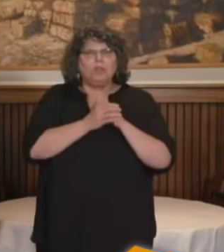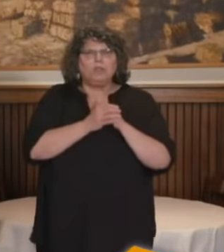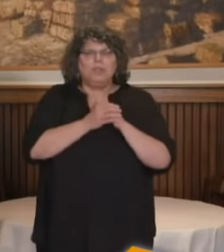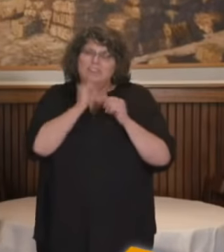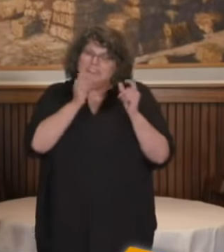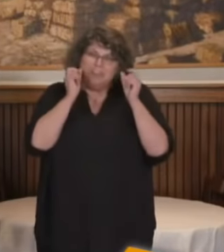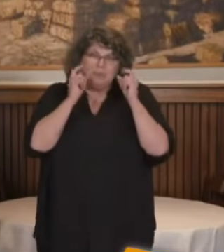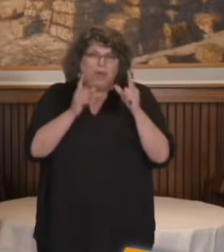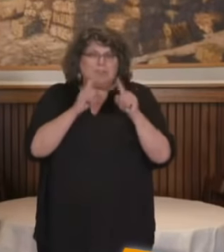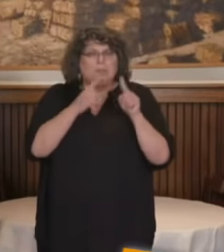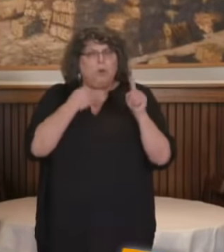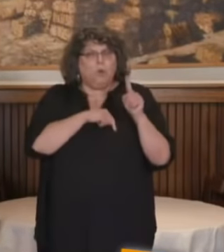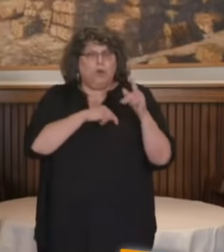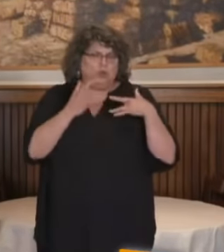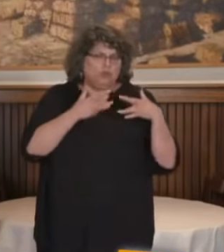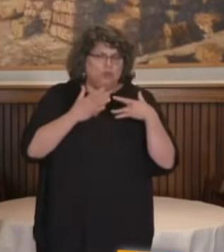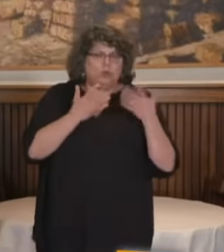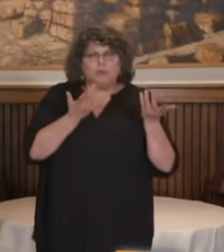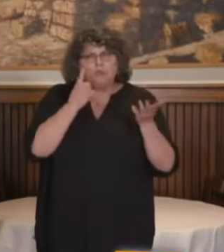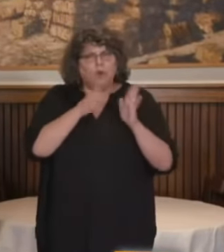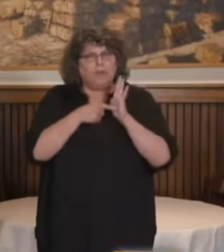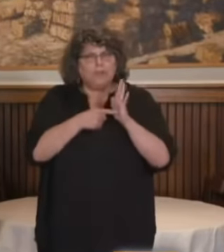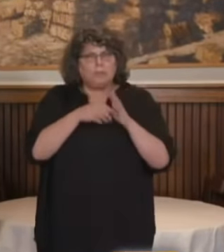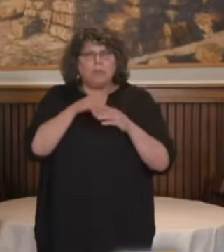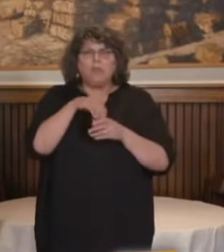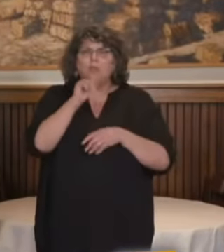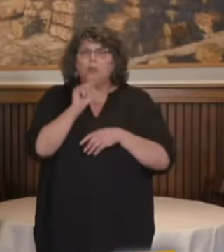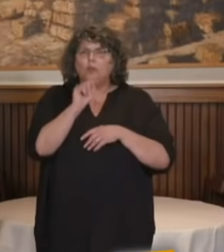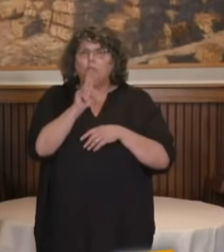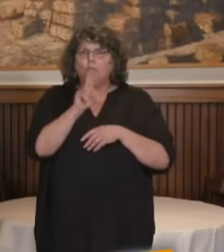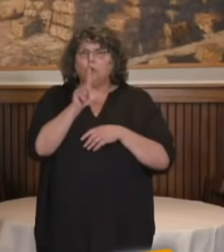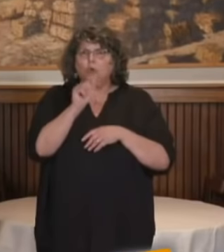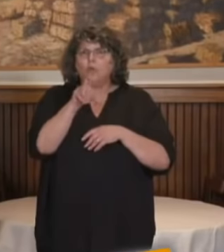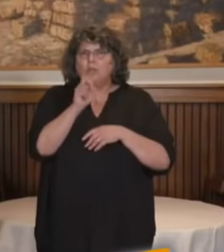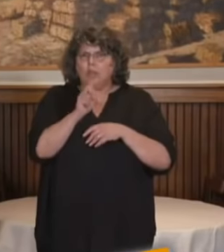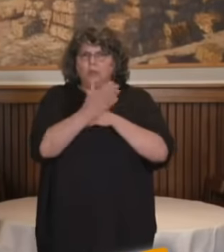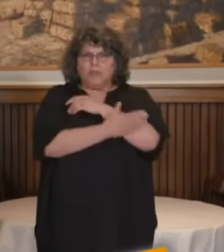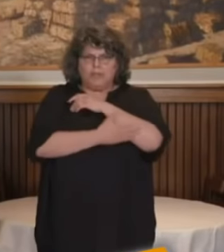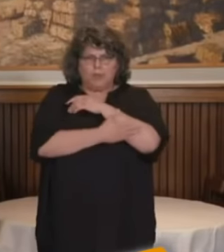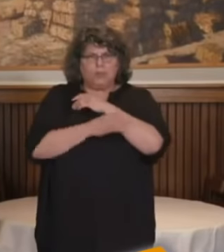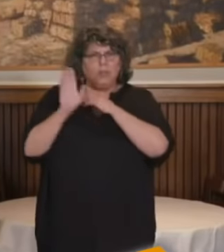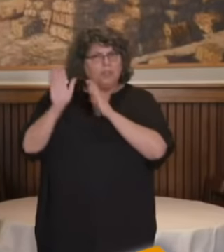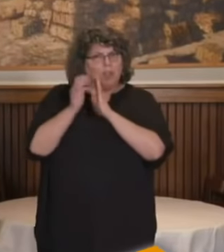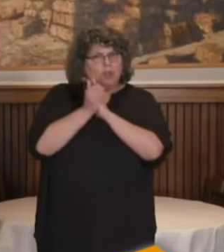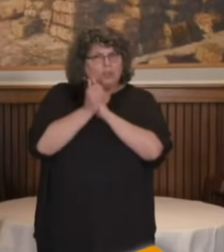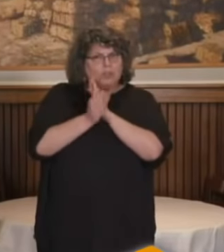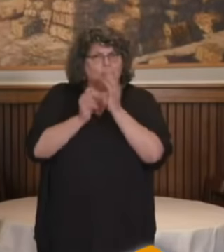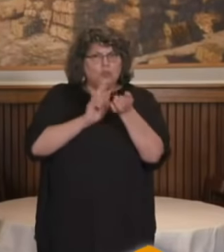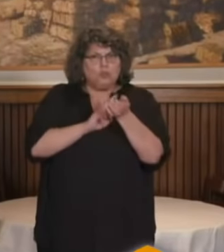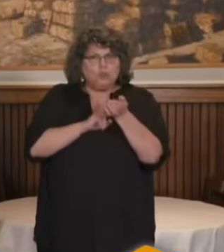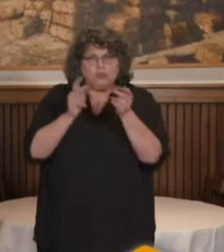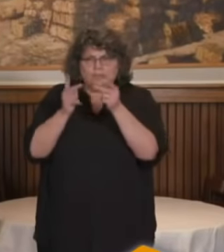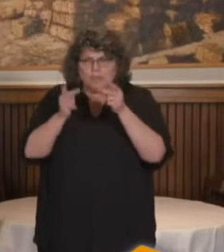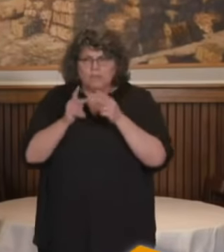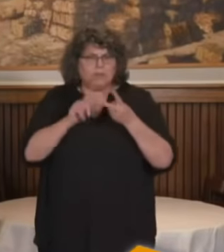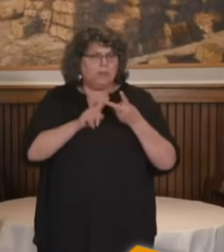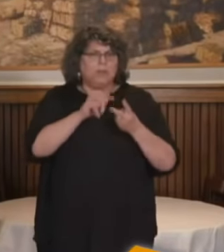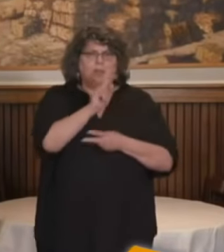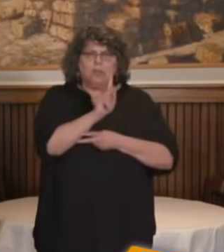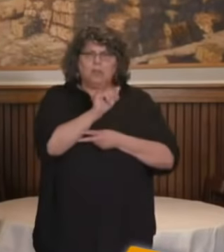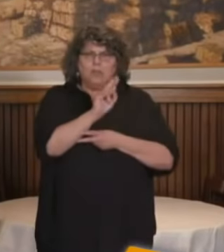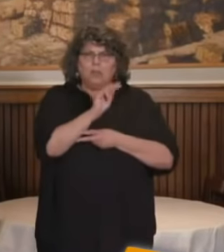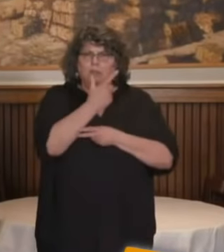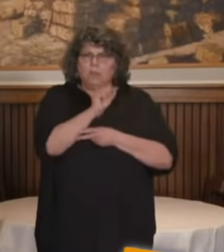there are concerns, as an example, in Tulare County, the skilled nursing facilities, in Kings County related to